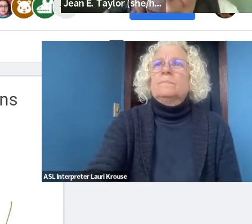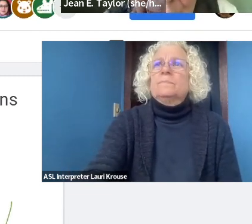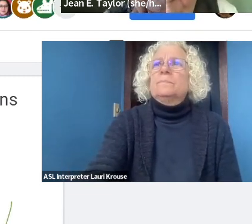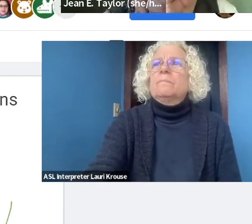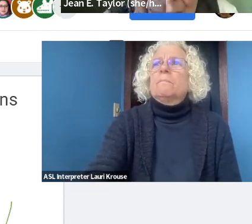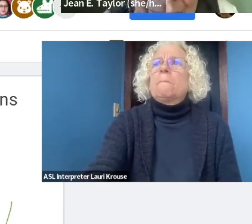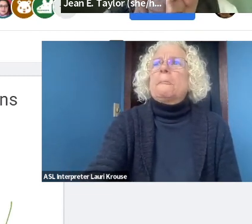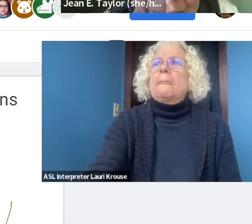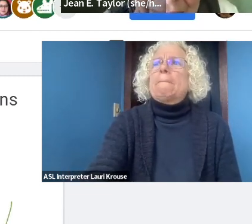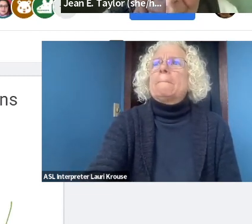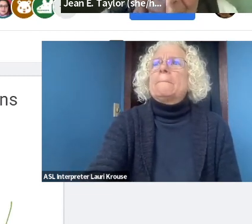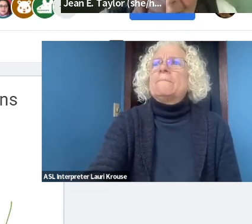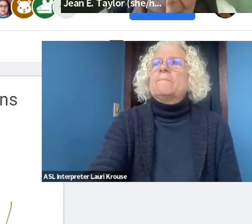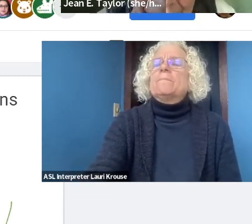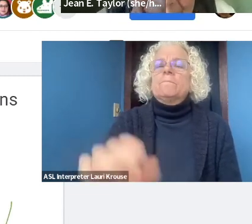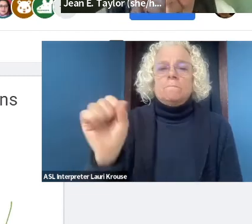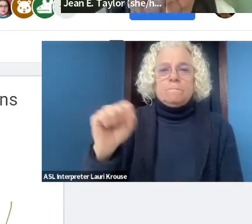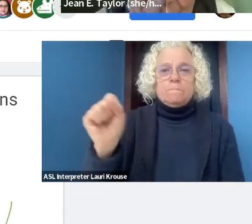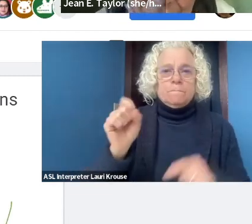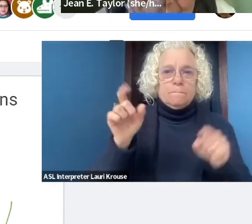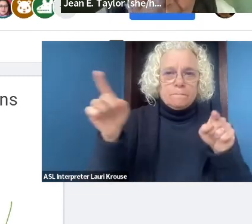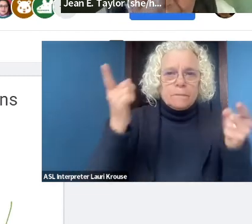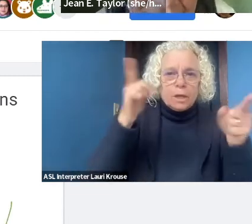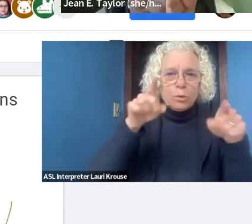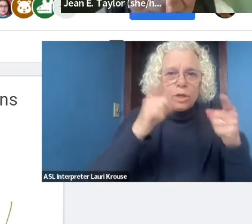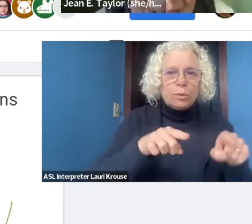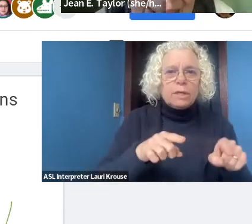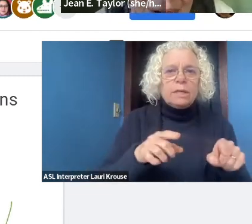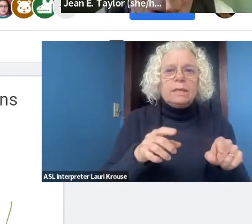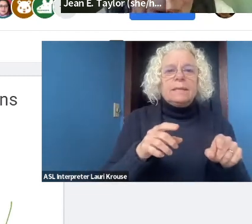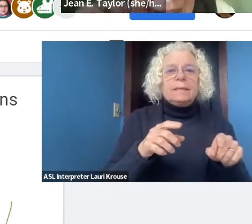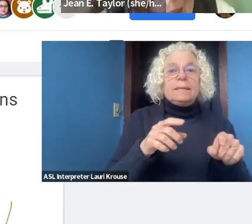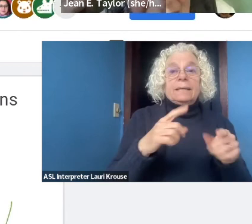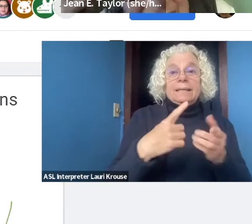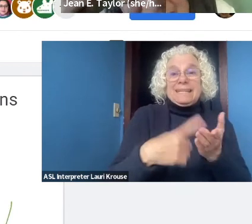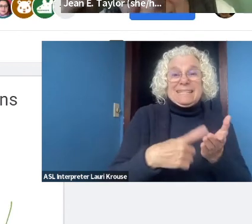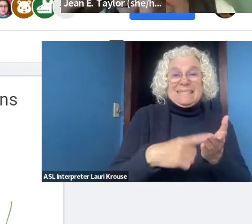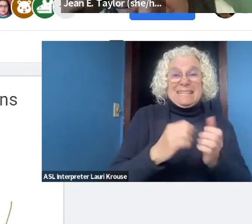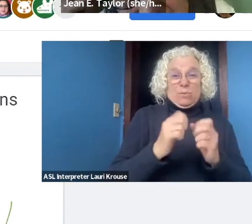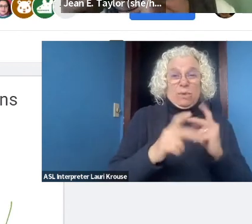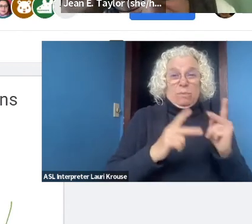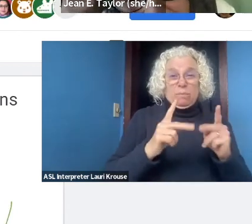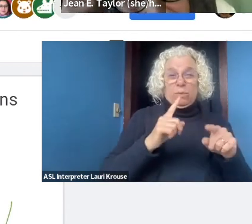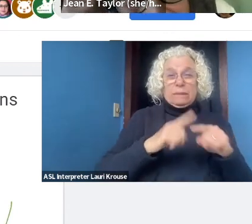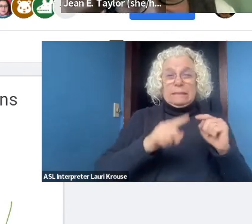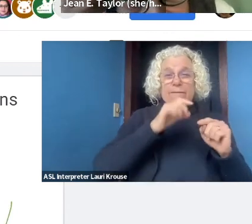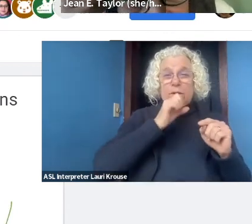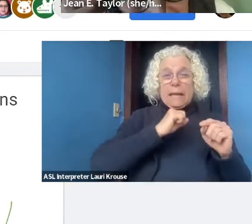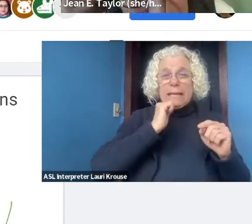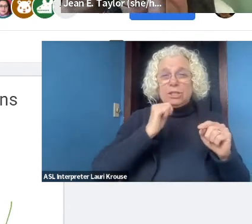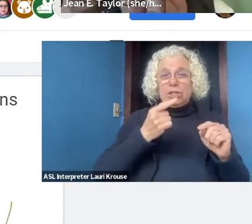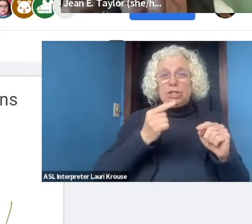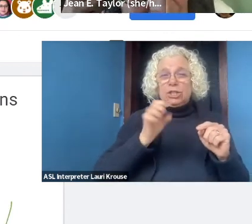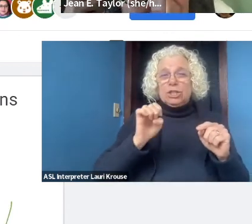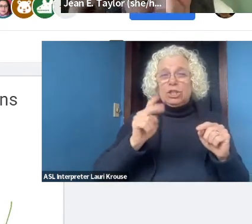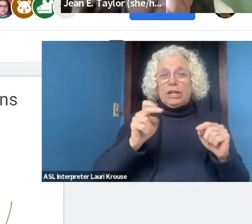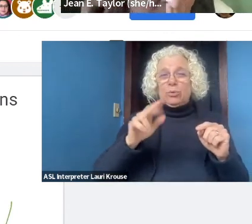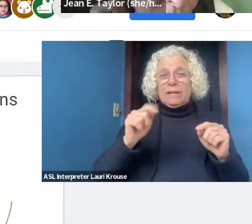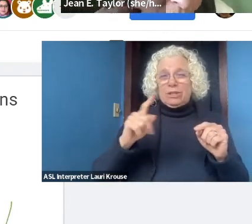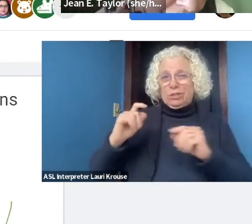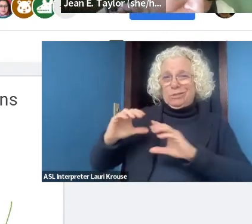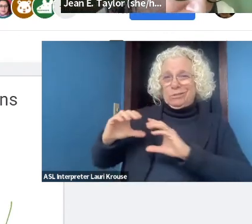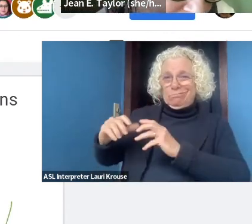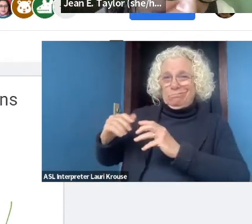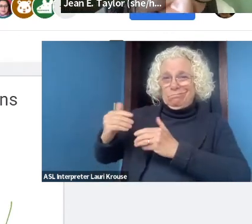Yes. So in terms of the intergenerational discussions, I also teach at I'm at Lincoln Center, but I'm also at the